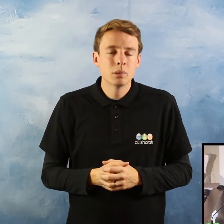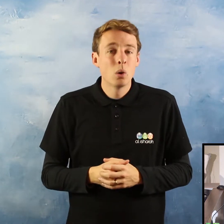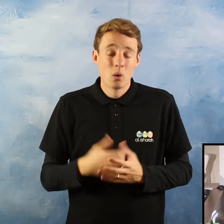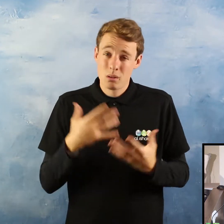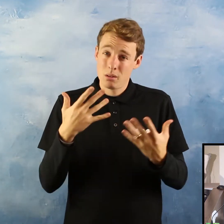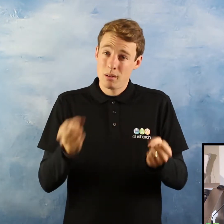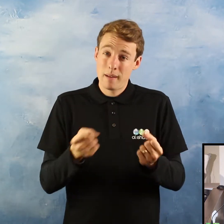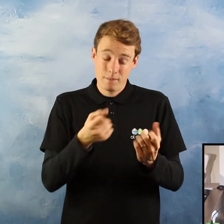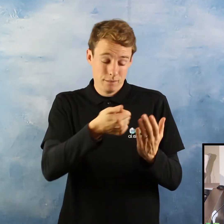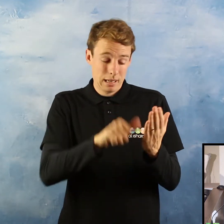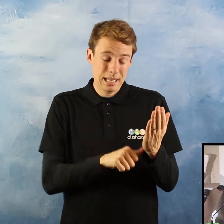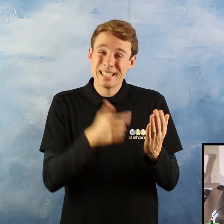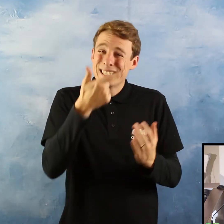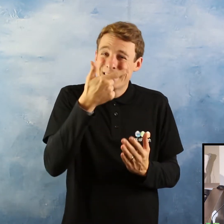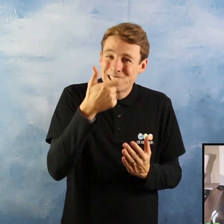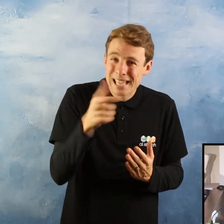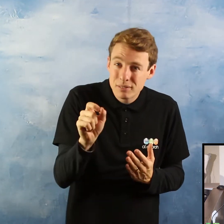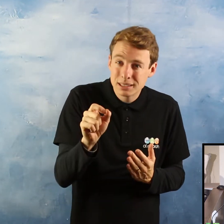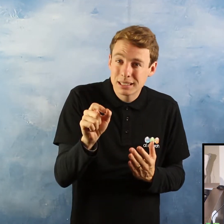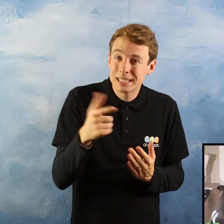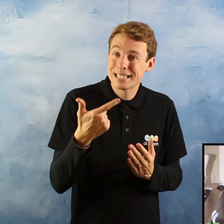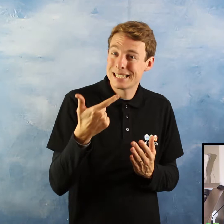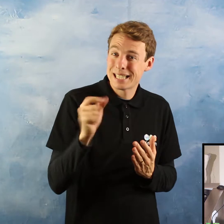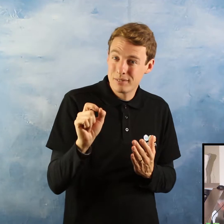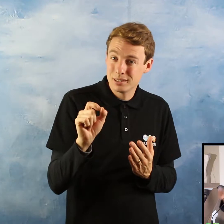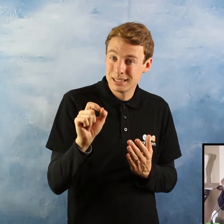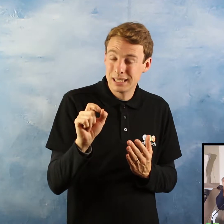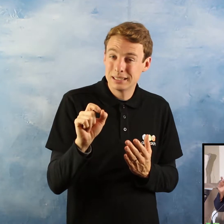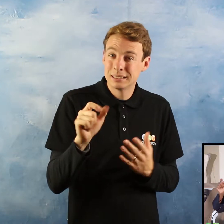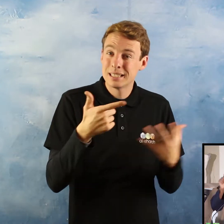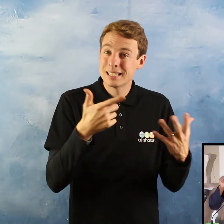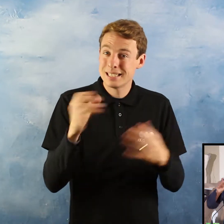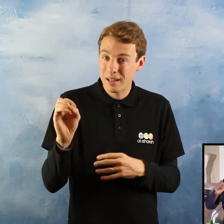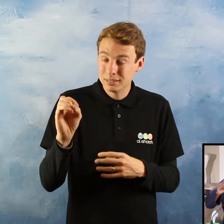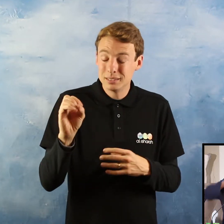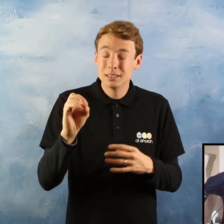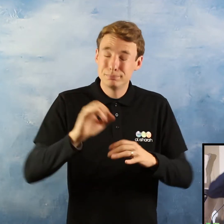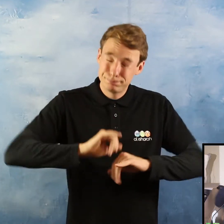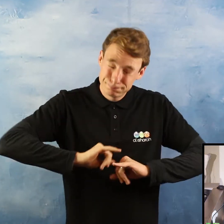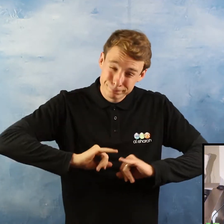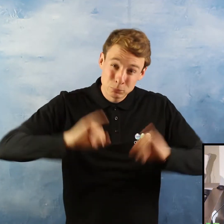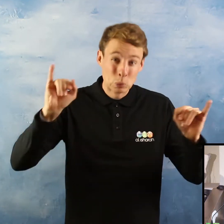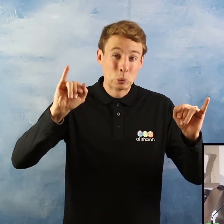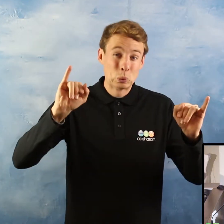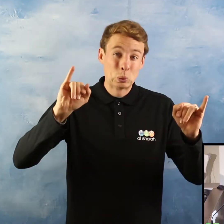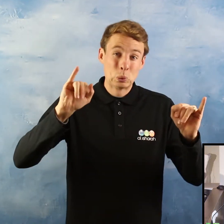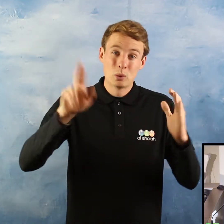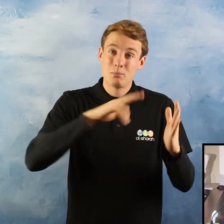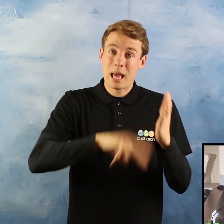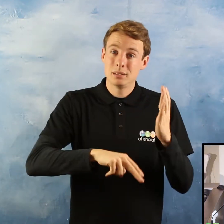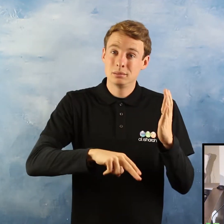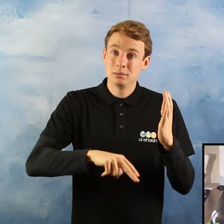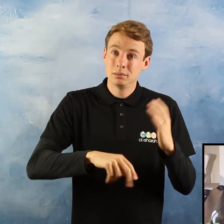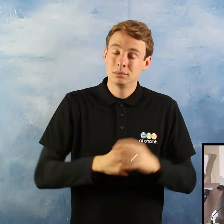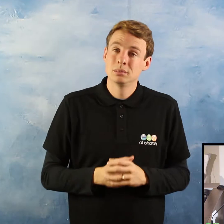kabair, big sin, meaning haram, 70. Only one, shirk, related to Allah. Only